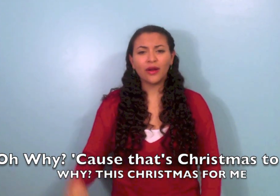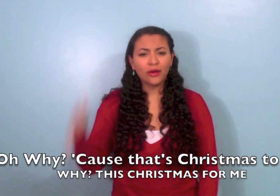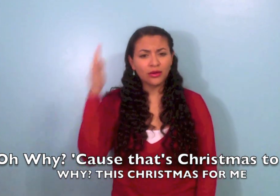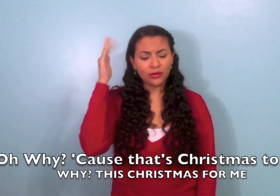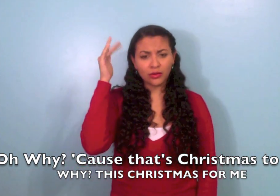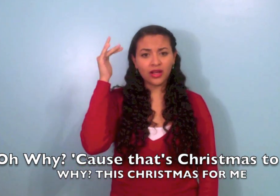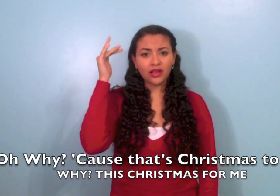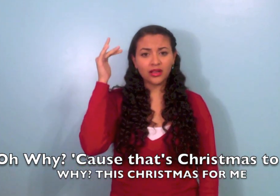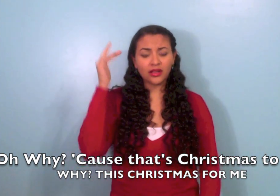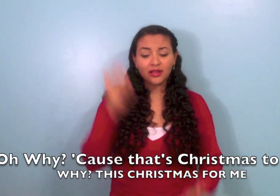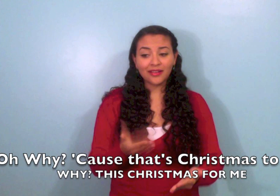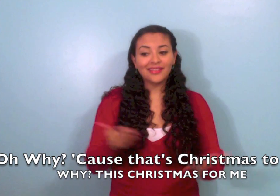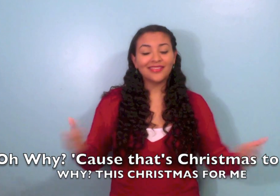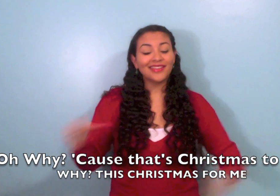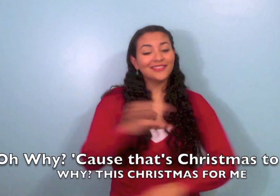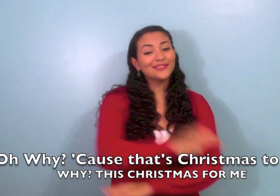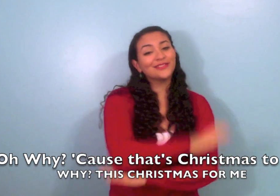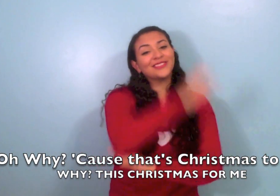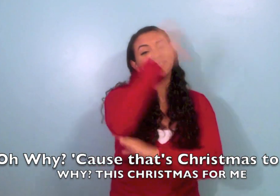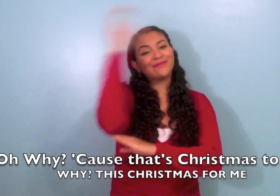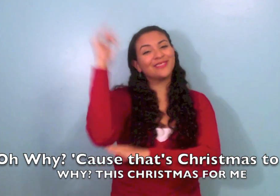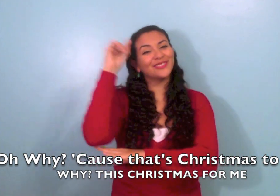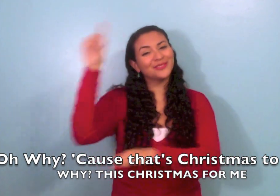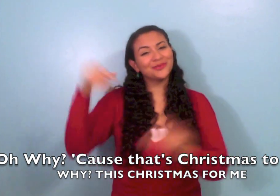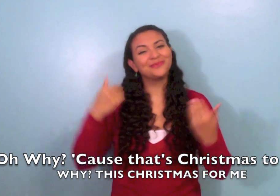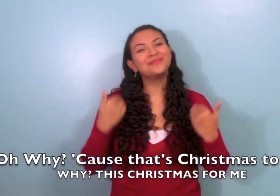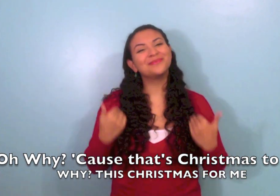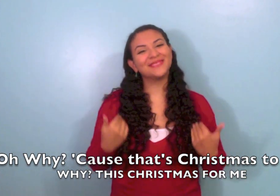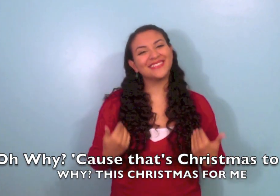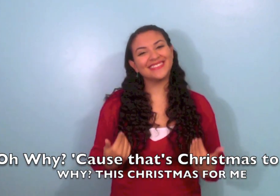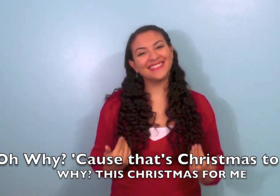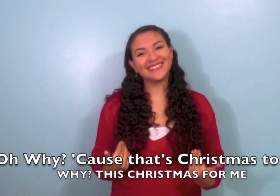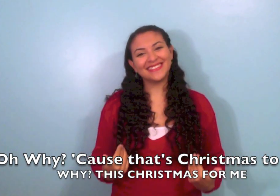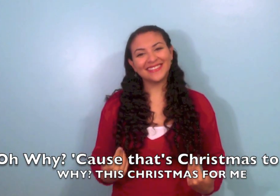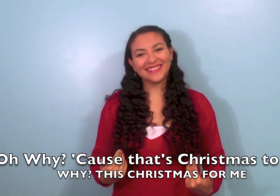Oh, why? 'Cause that's Christmas to me.